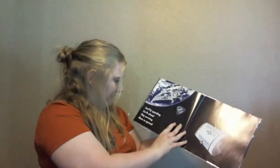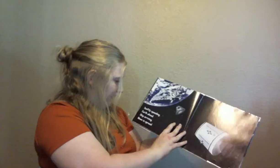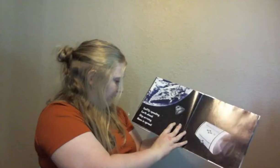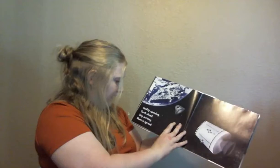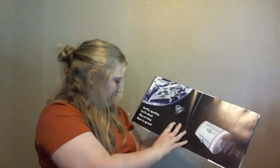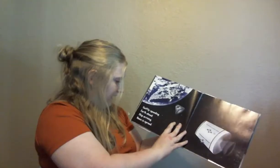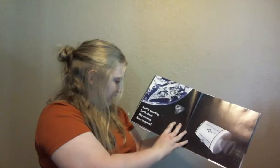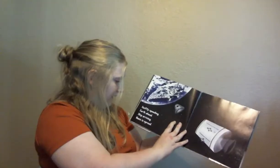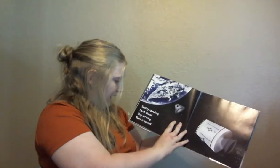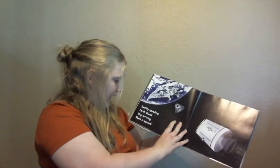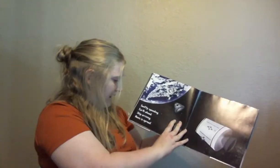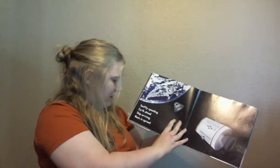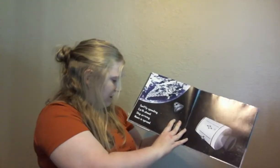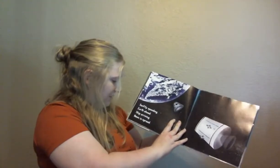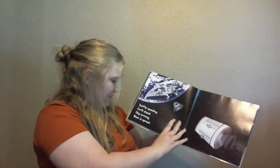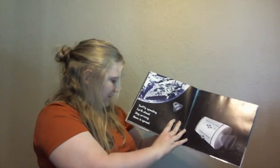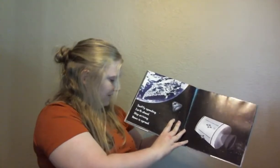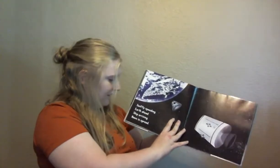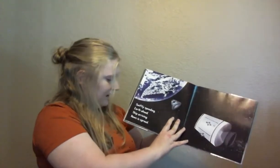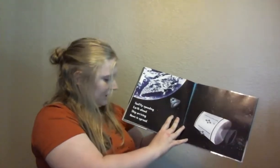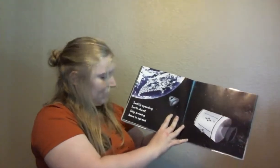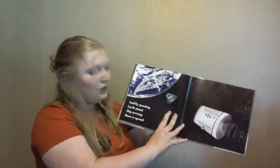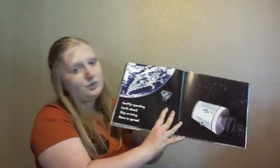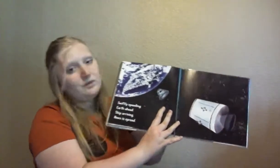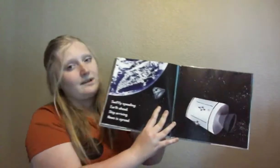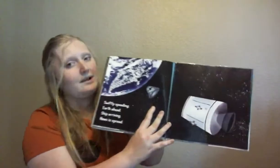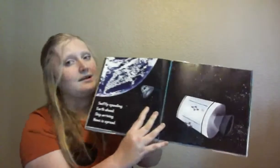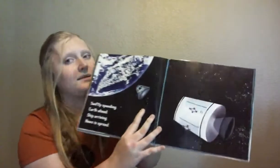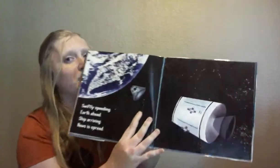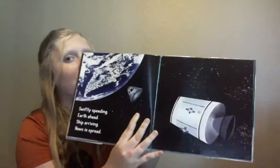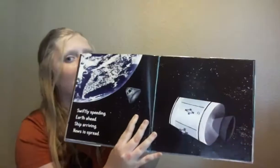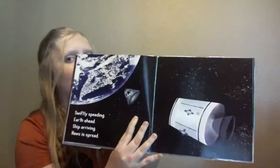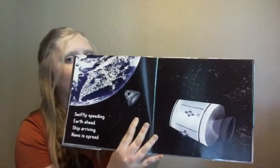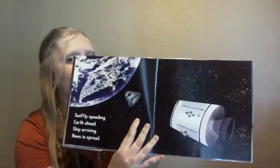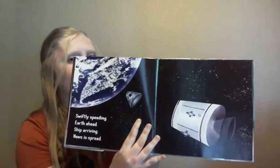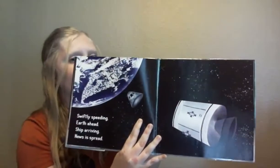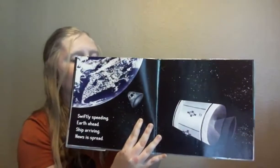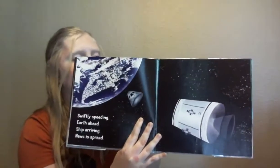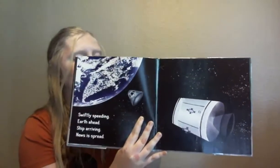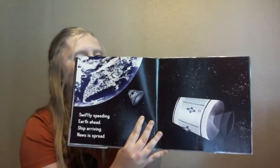Swiftly speeding, Earth ahead, ship arriving, news is spread.